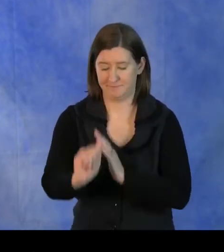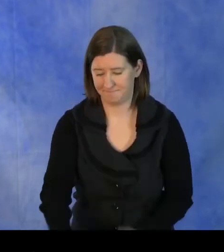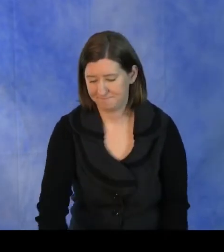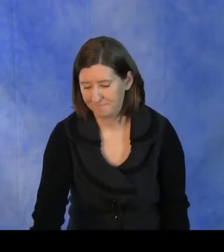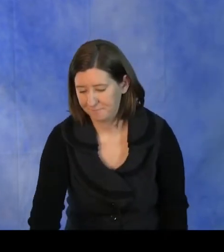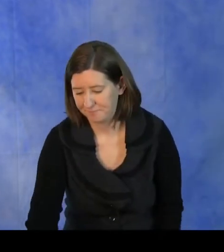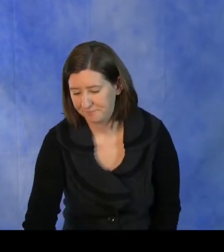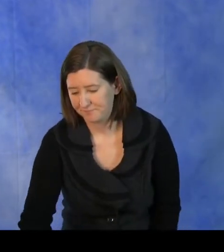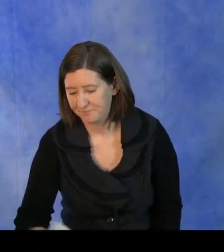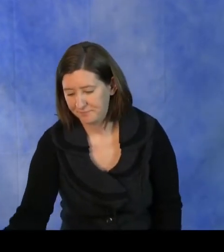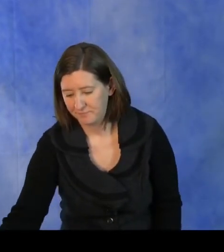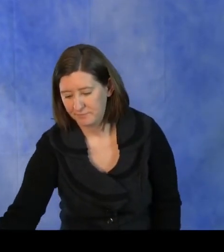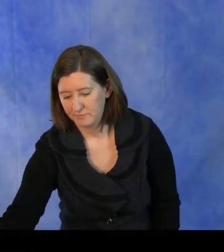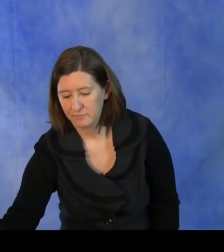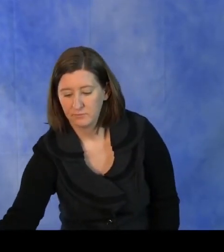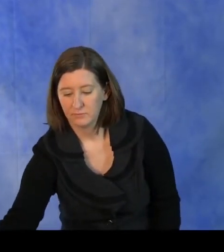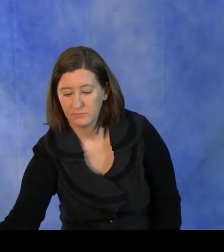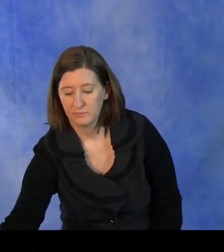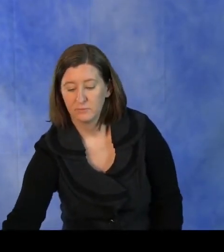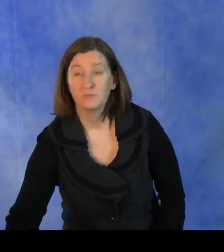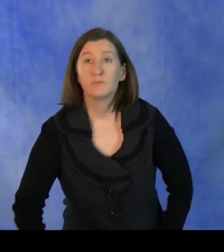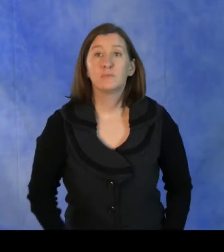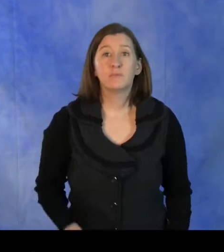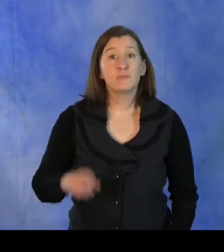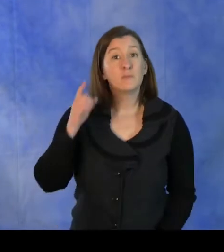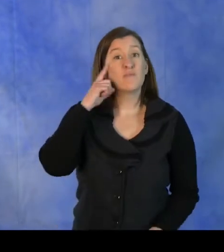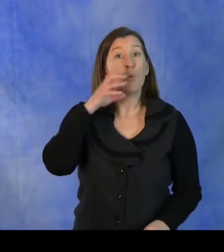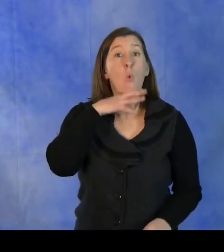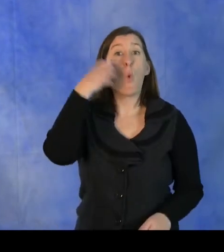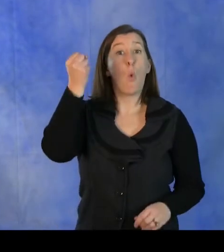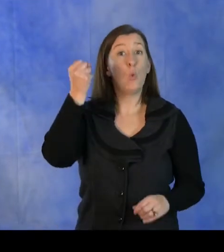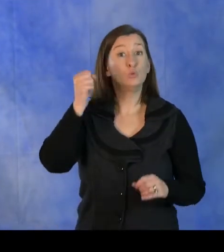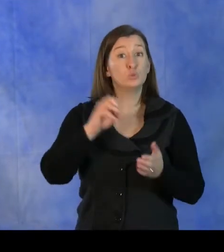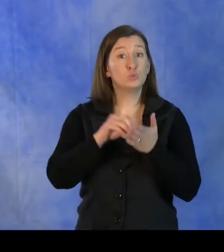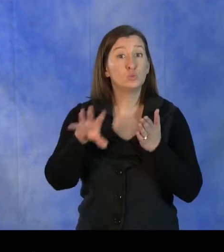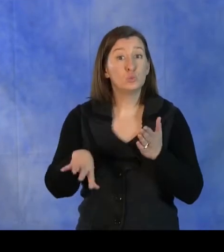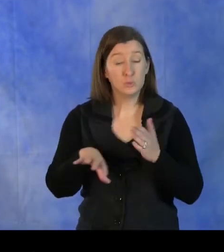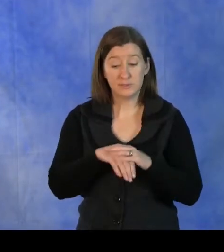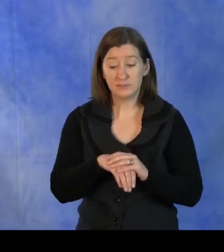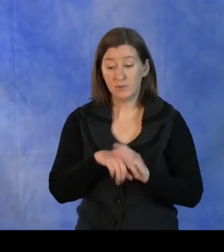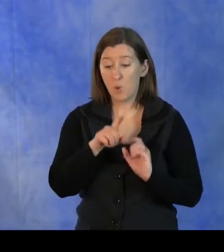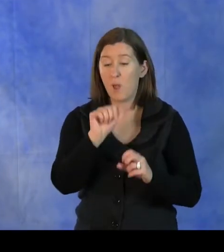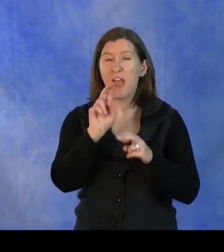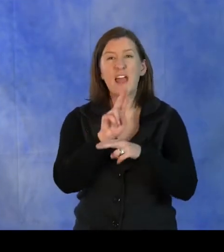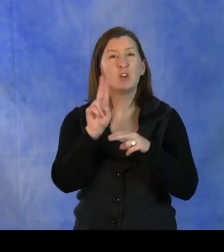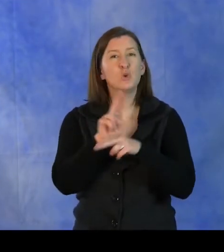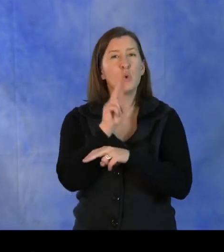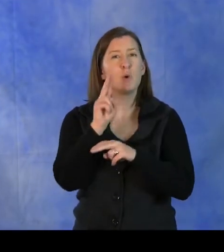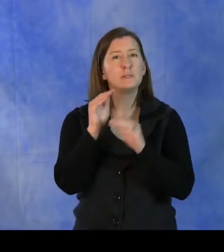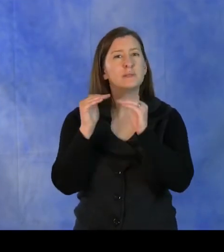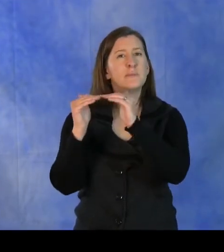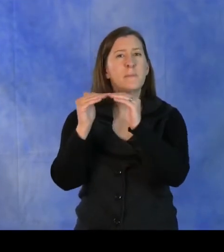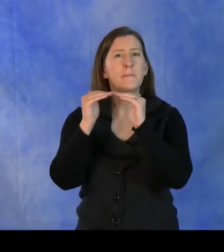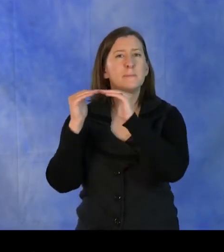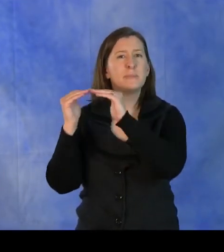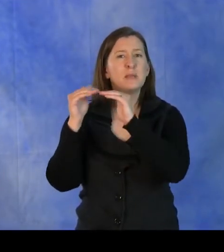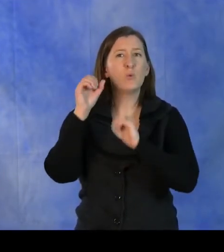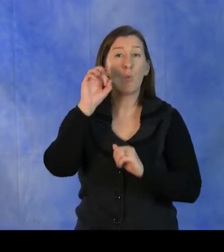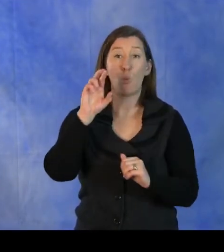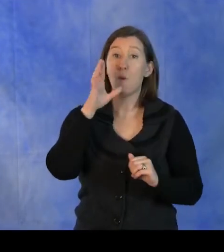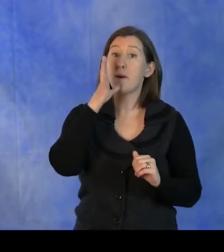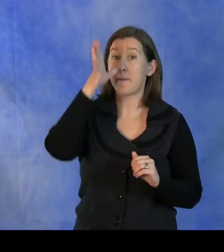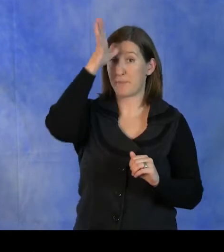to develop those EF skills. For older